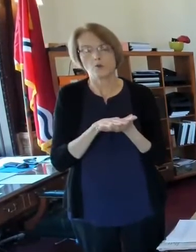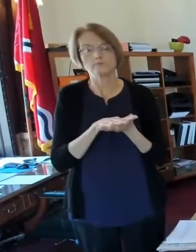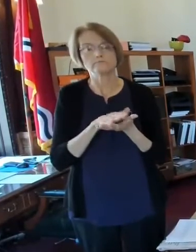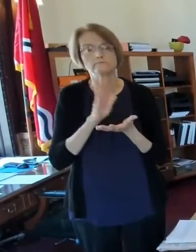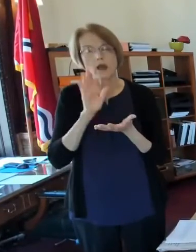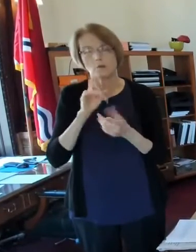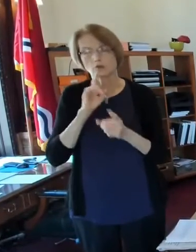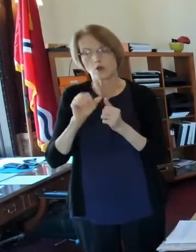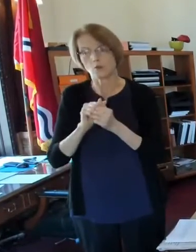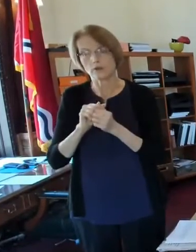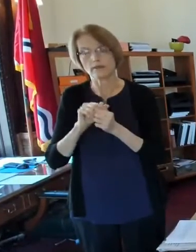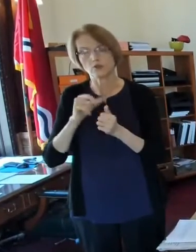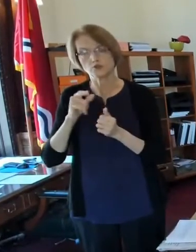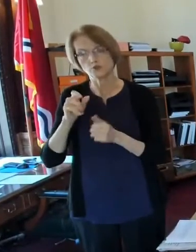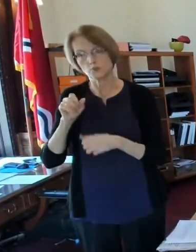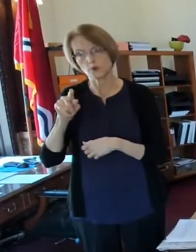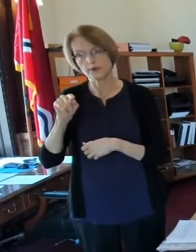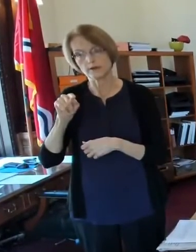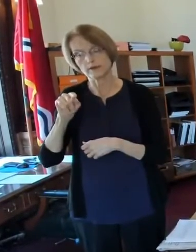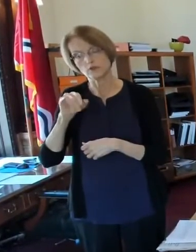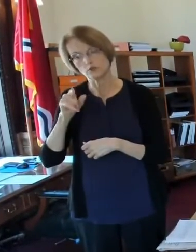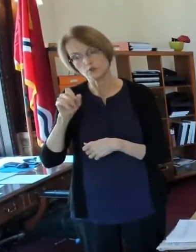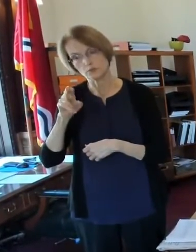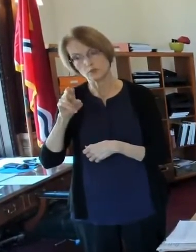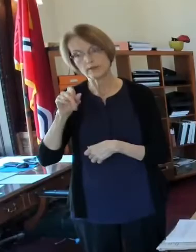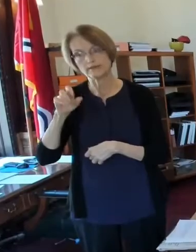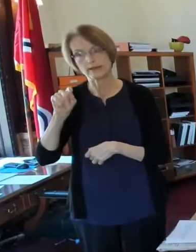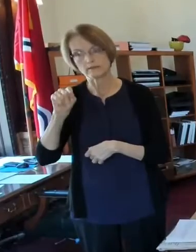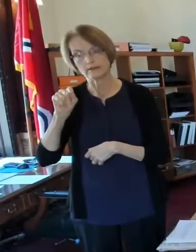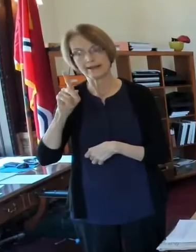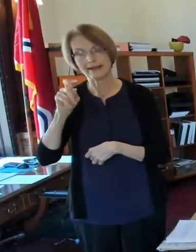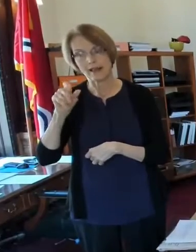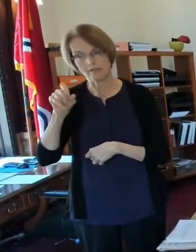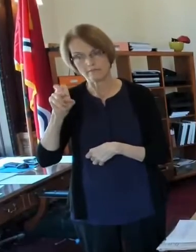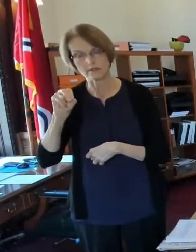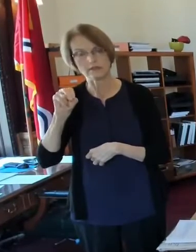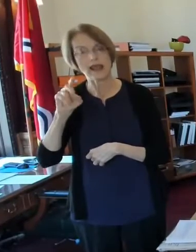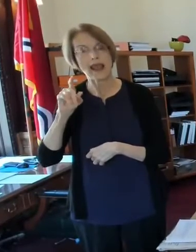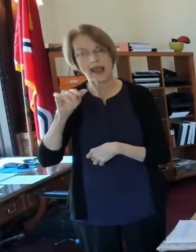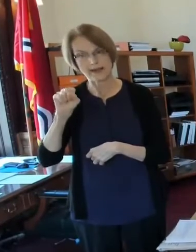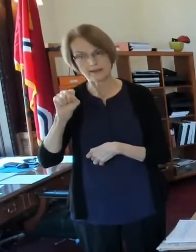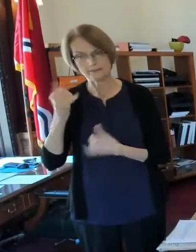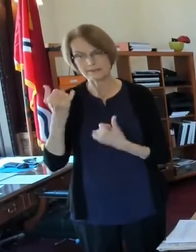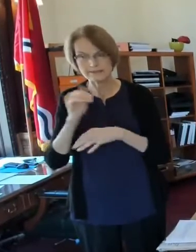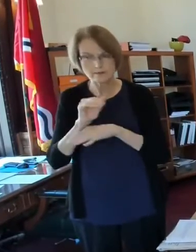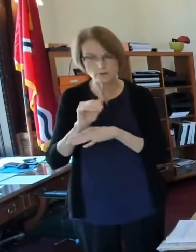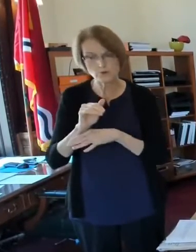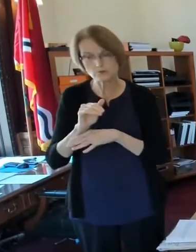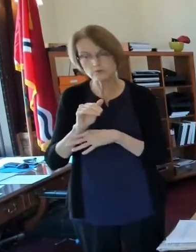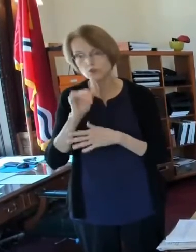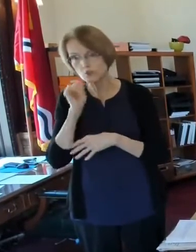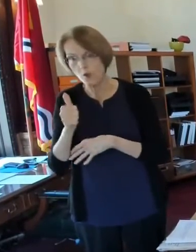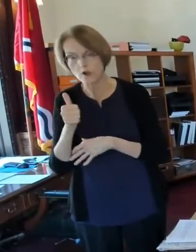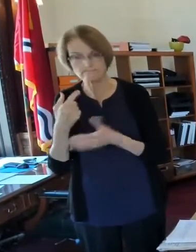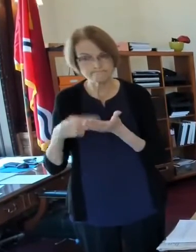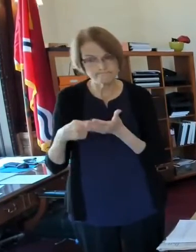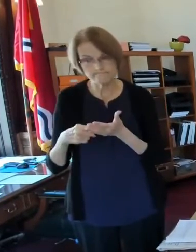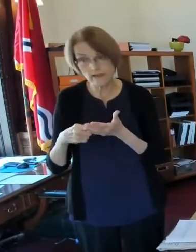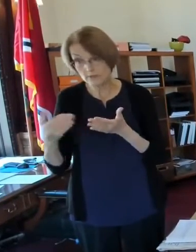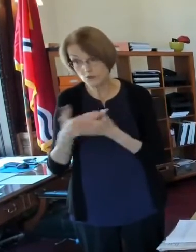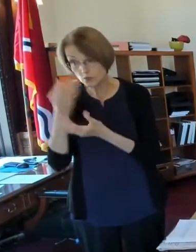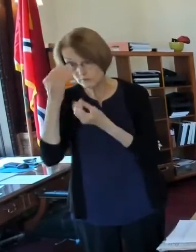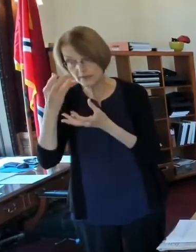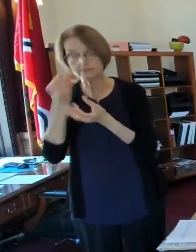to Superintendent Kelvin Adams this afternoon or tomorrow, and we'll, you know, if there's anything new to